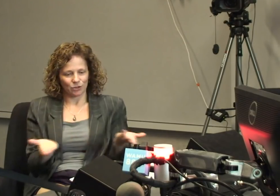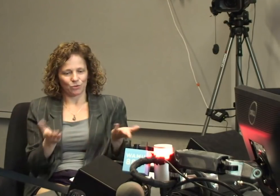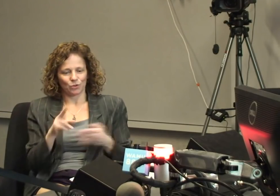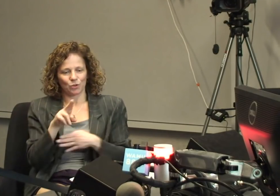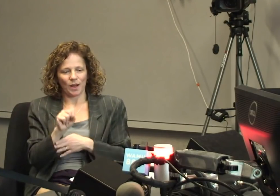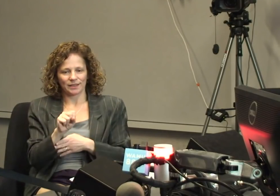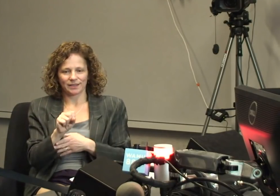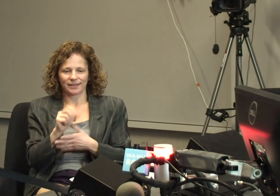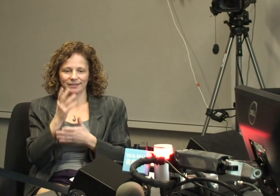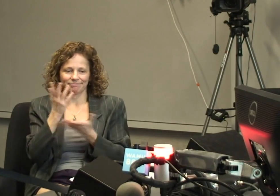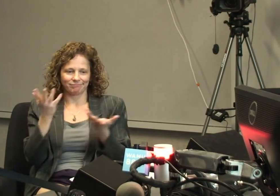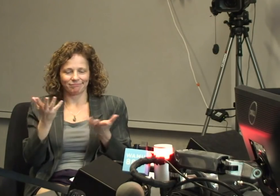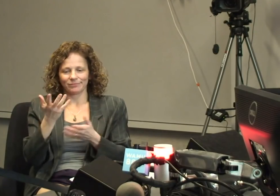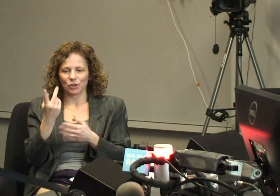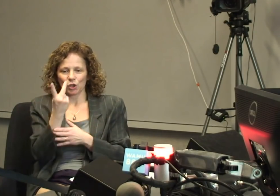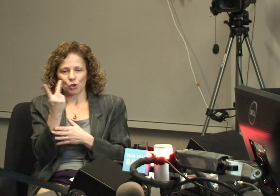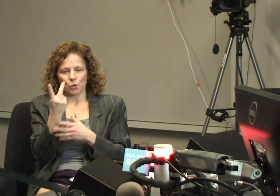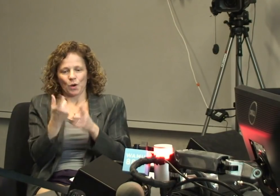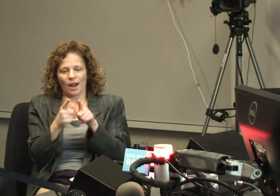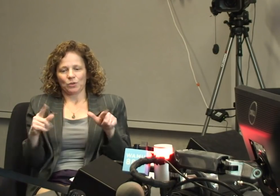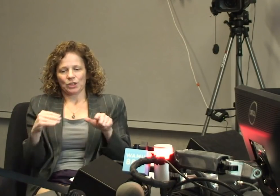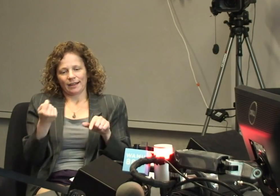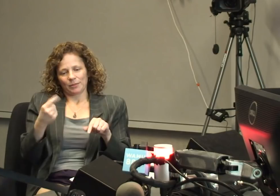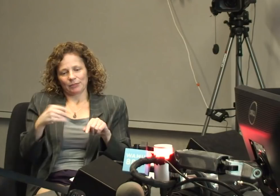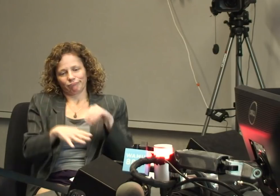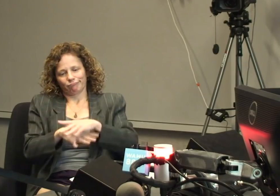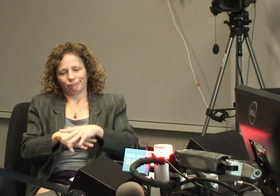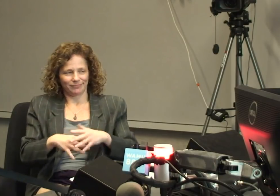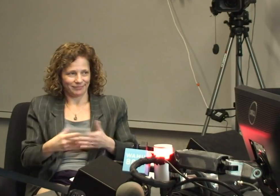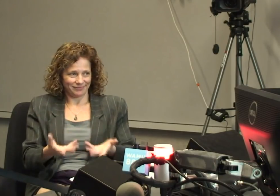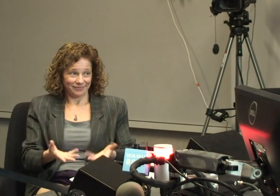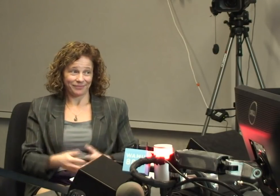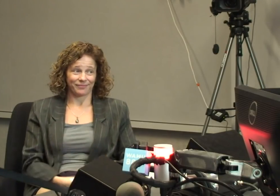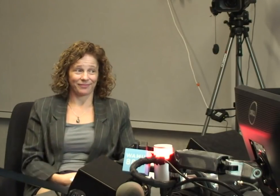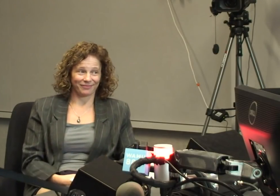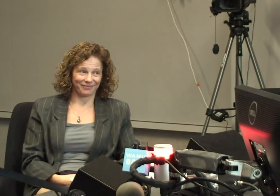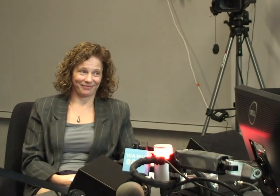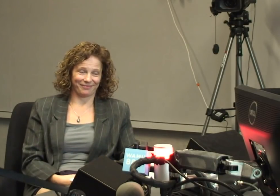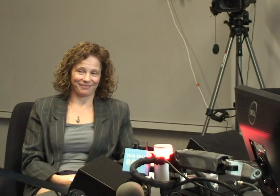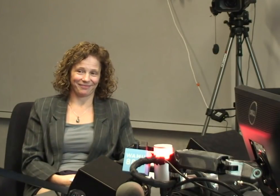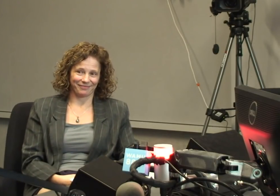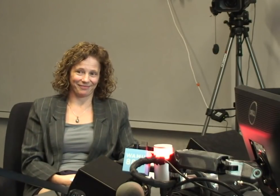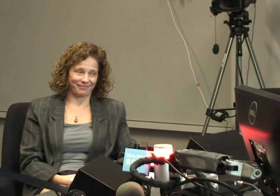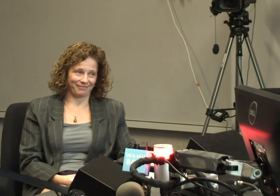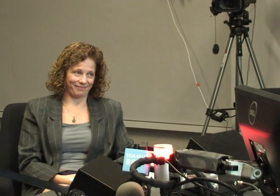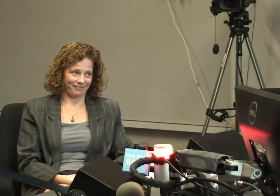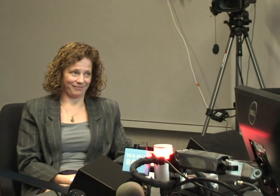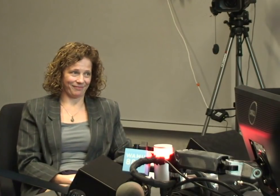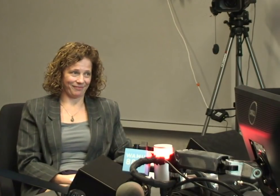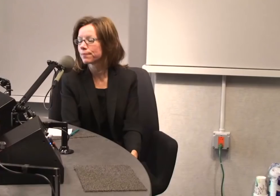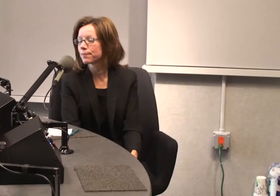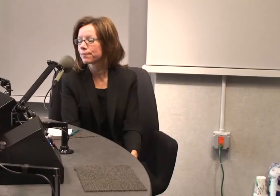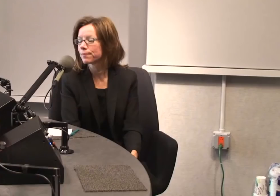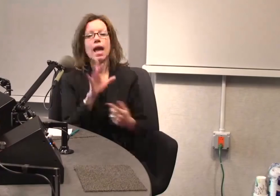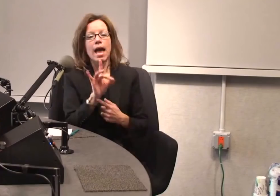and brought that teaching pedagogy back to the United States. And as a result, those two languages influenced one another. 800-433